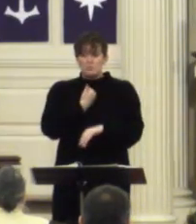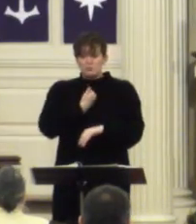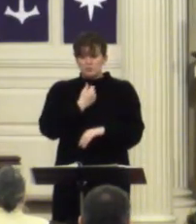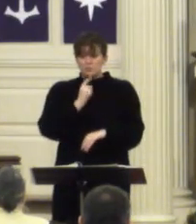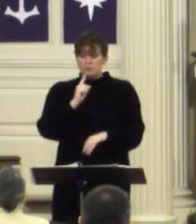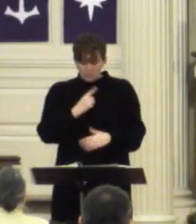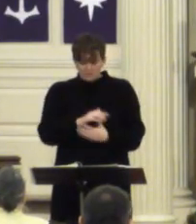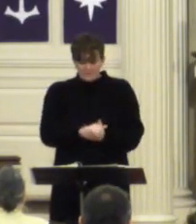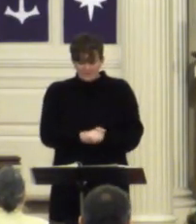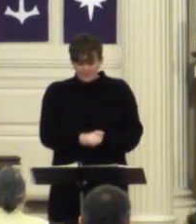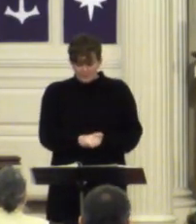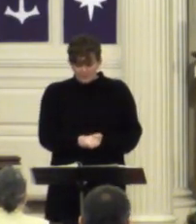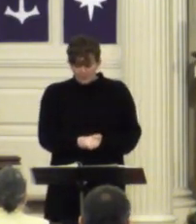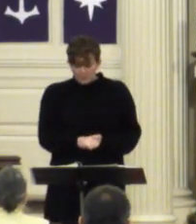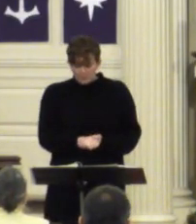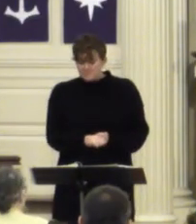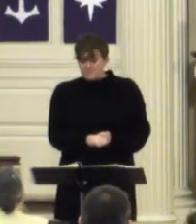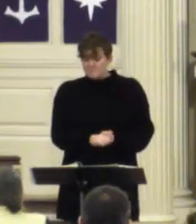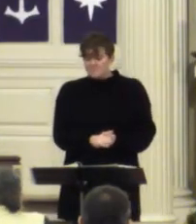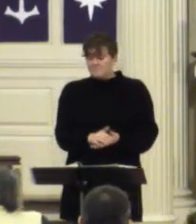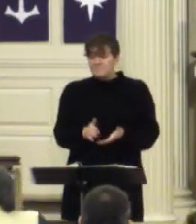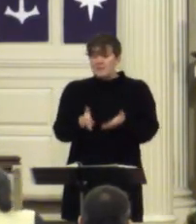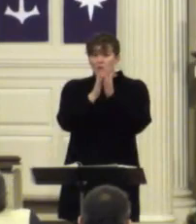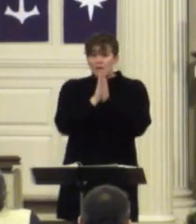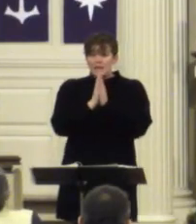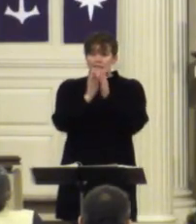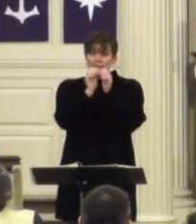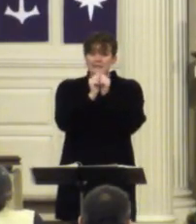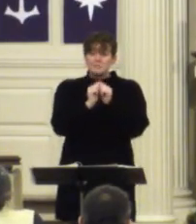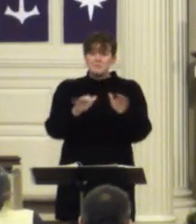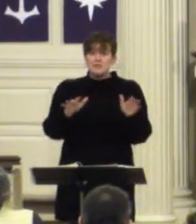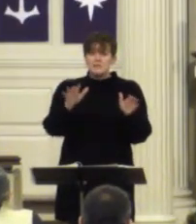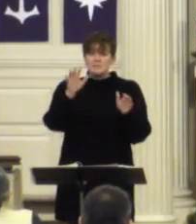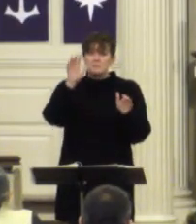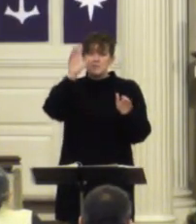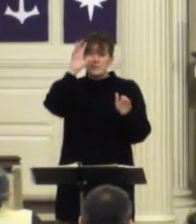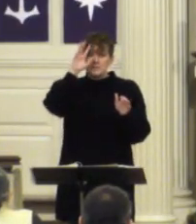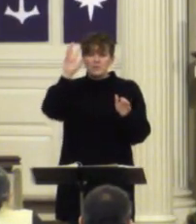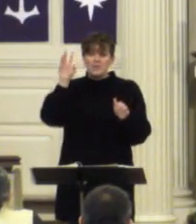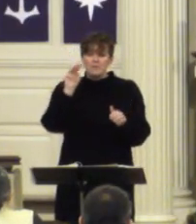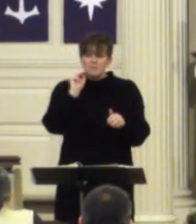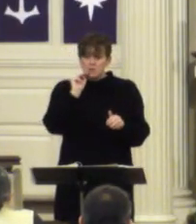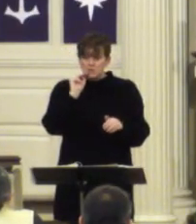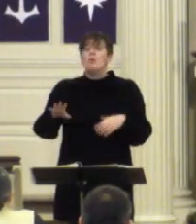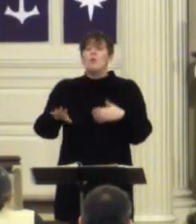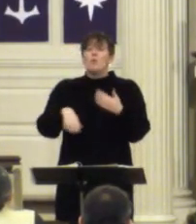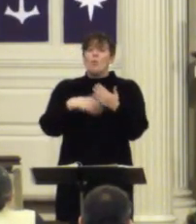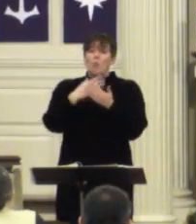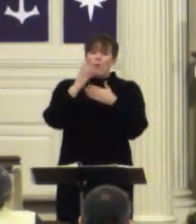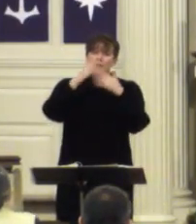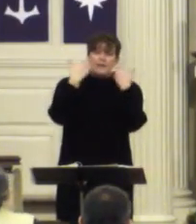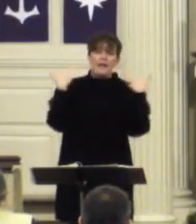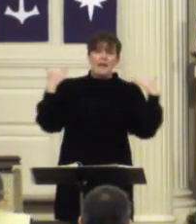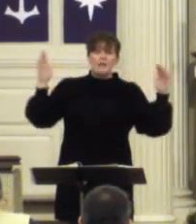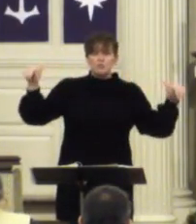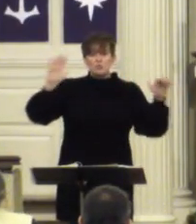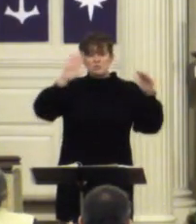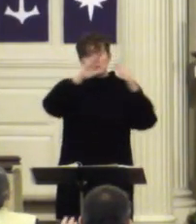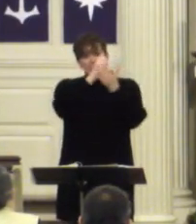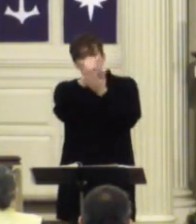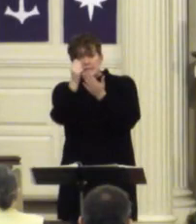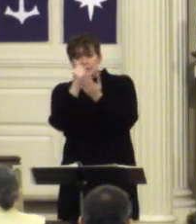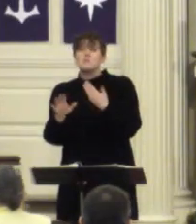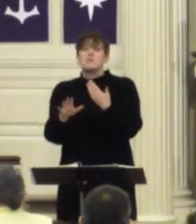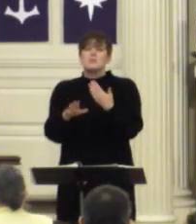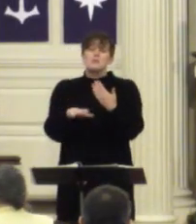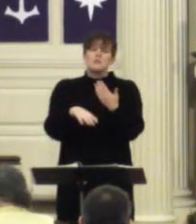through my most grievous fault. Therefore, I ask Blessed Mary, Ever Virgin, all the angels and